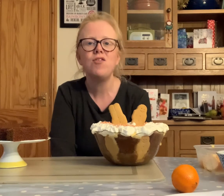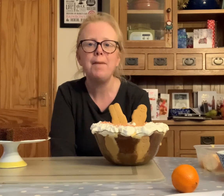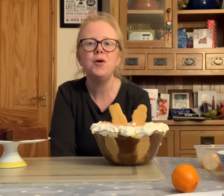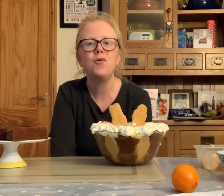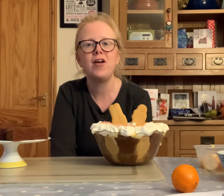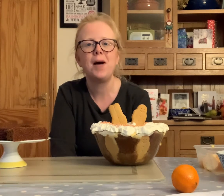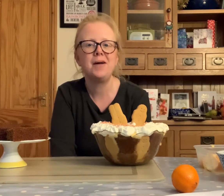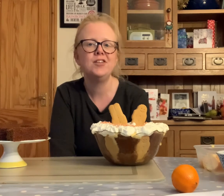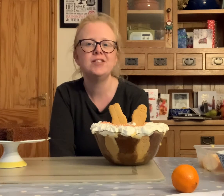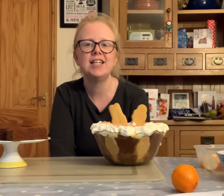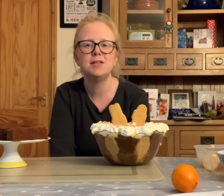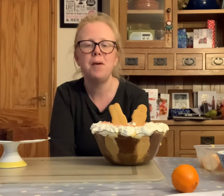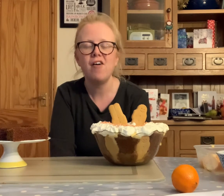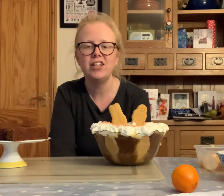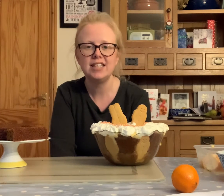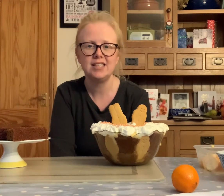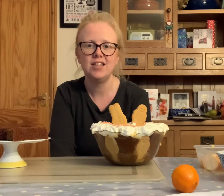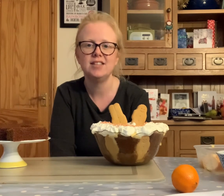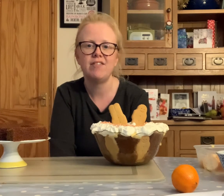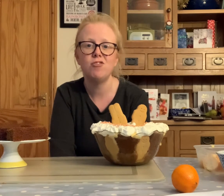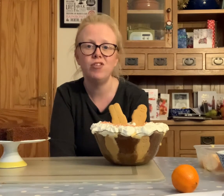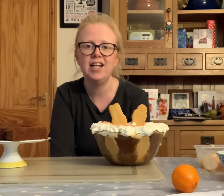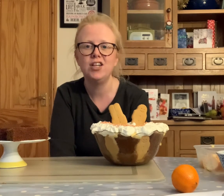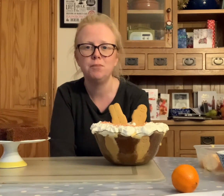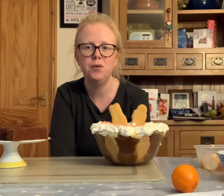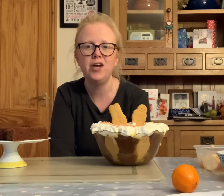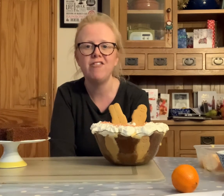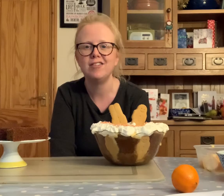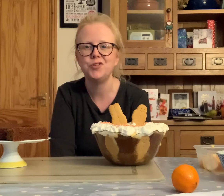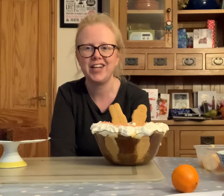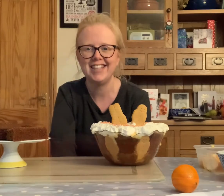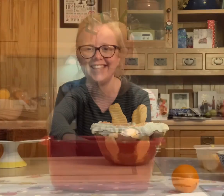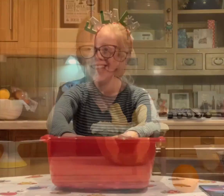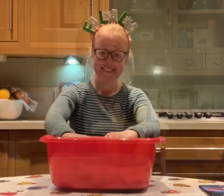your grown-up and use it as the perfect excuse to have a really good boogie around your kitchen.